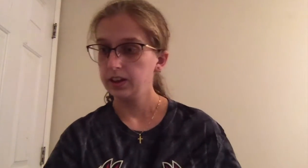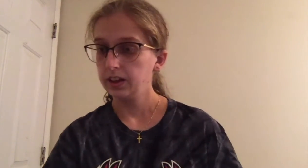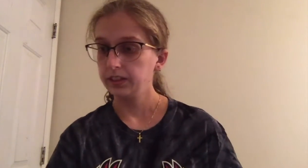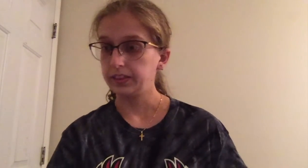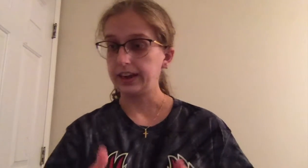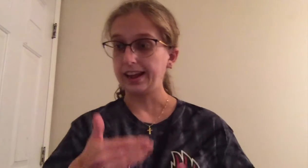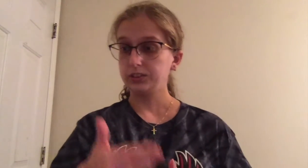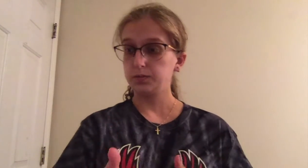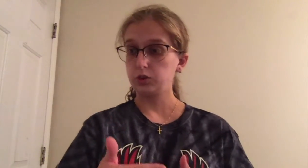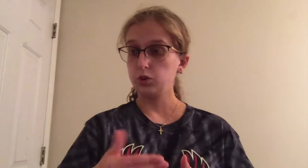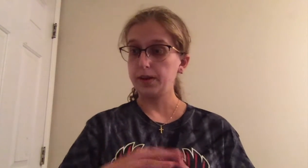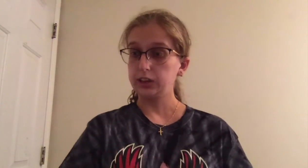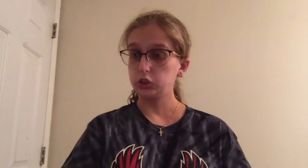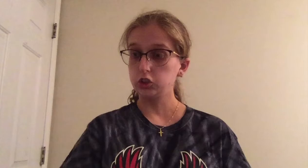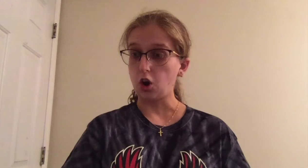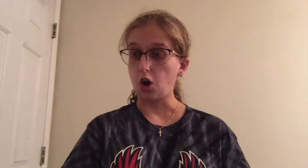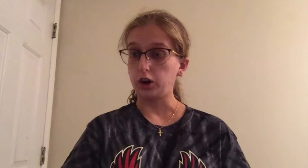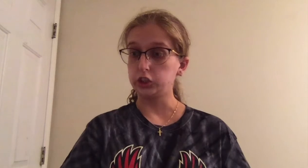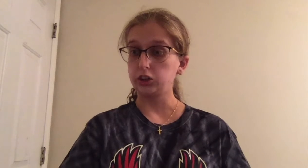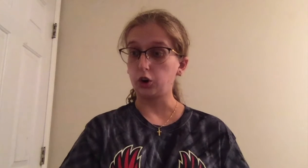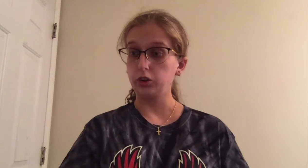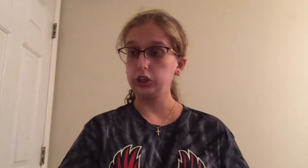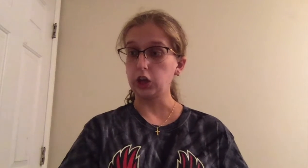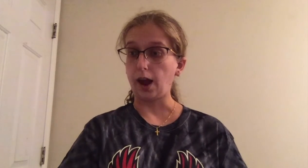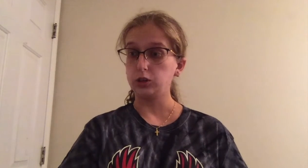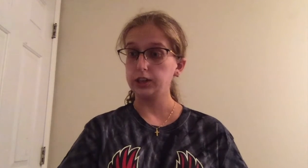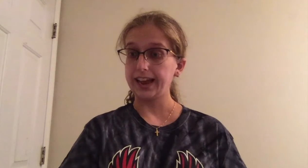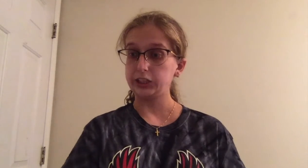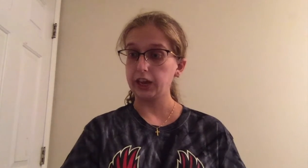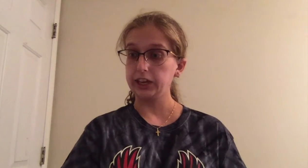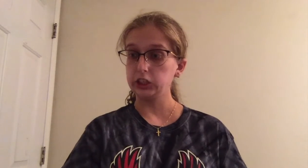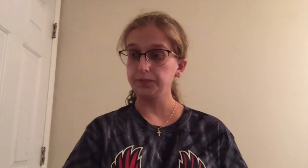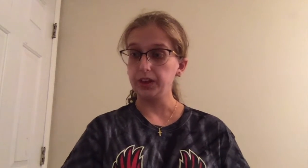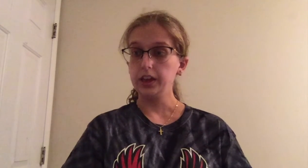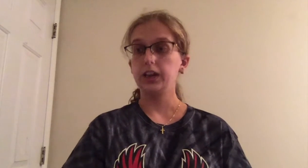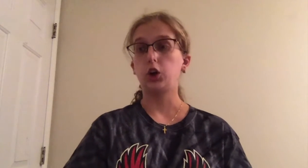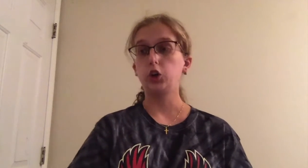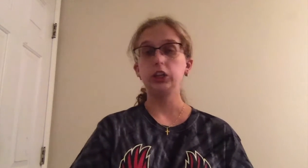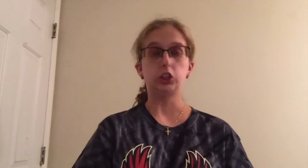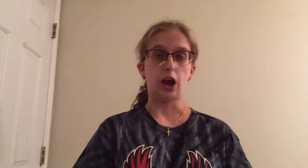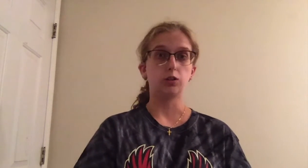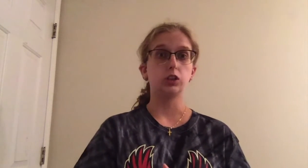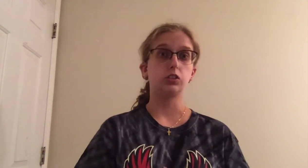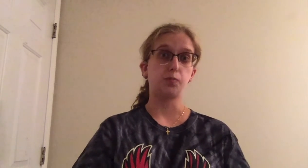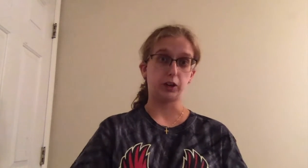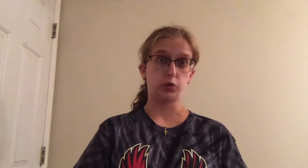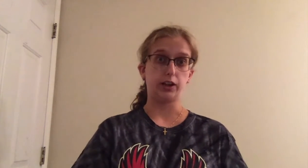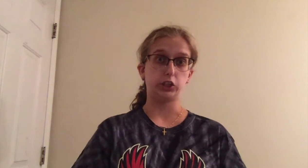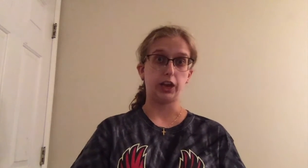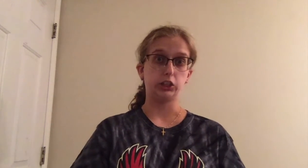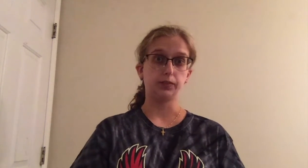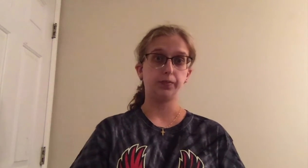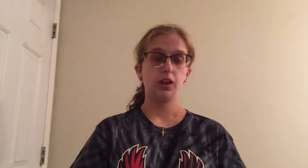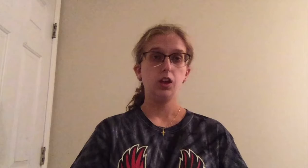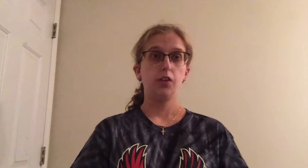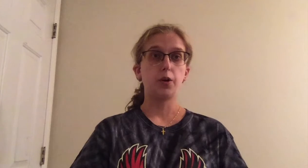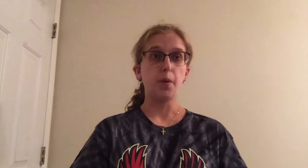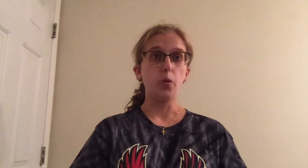The next 2 majors are early childhood education and early childhood special education. For both, the